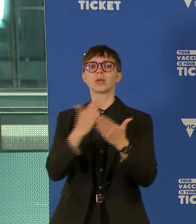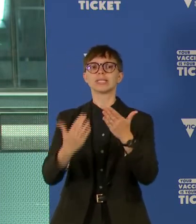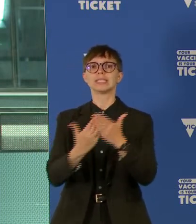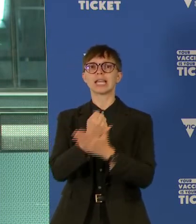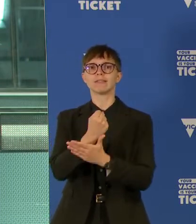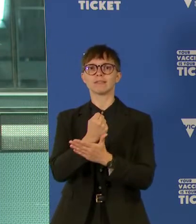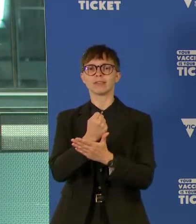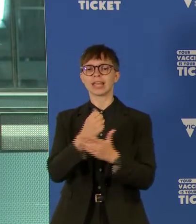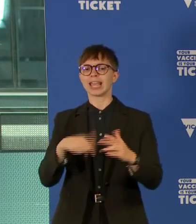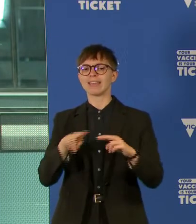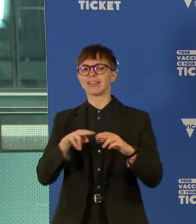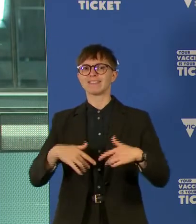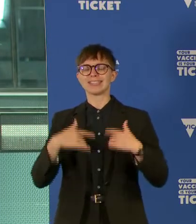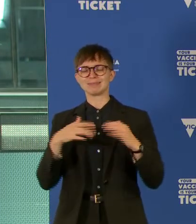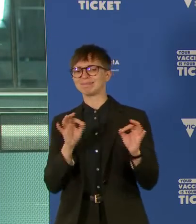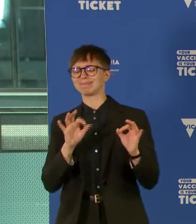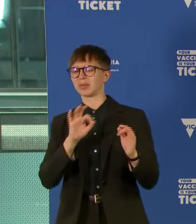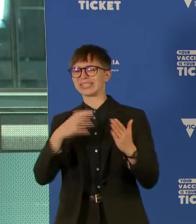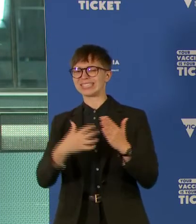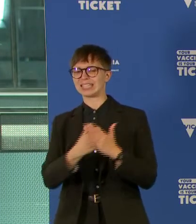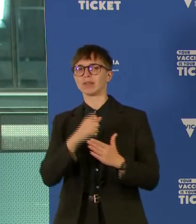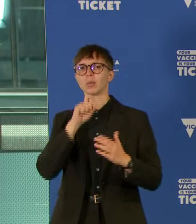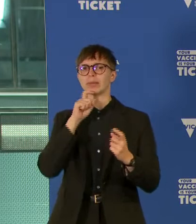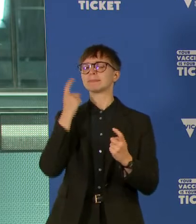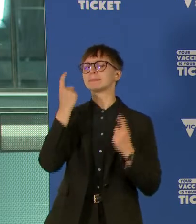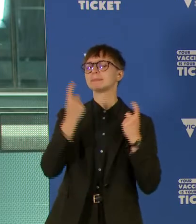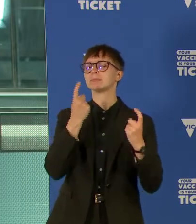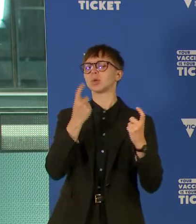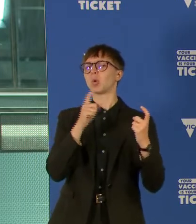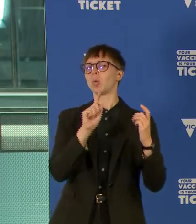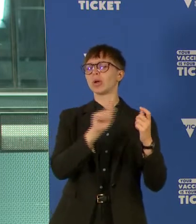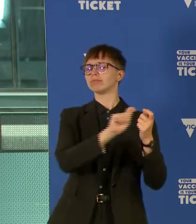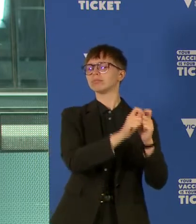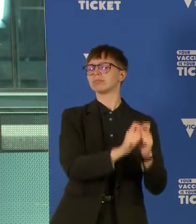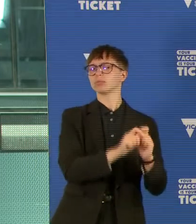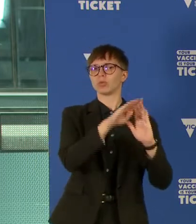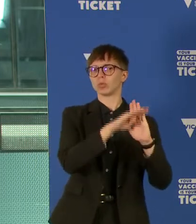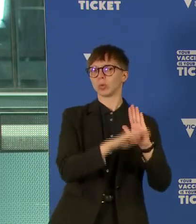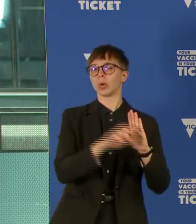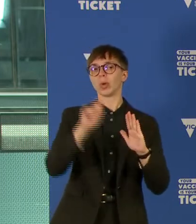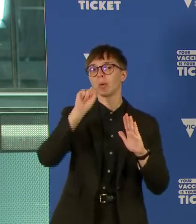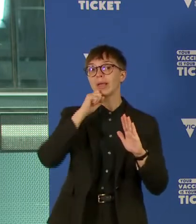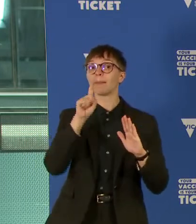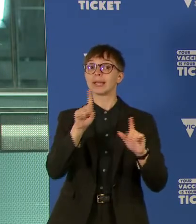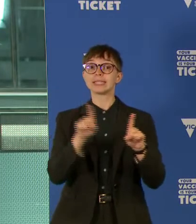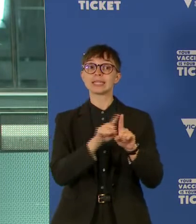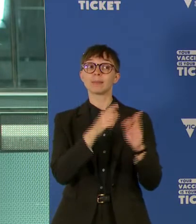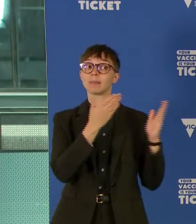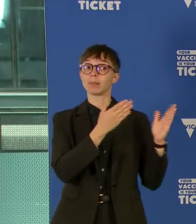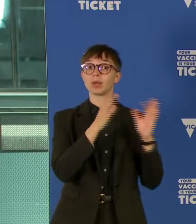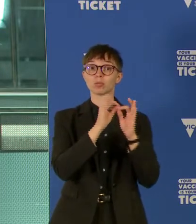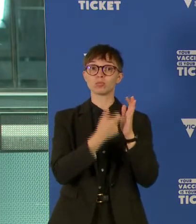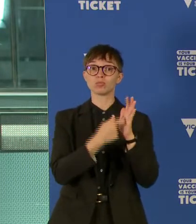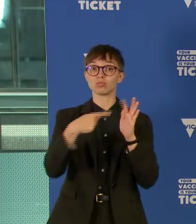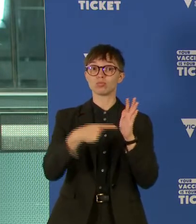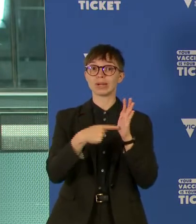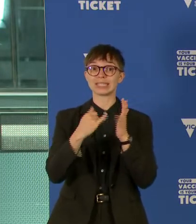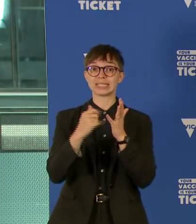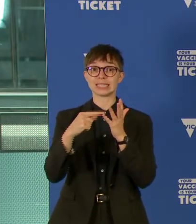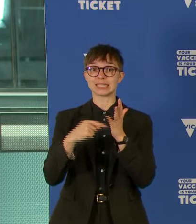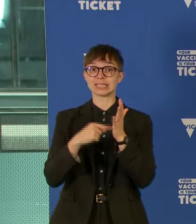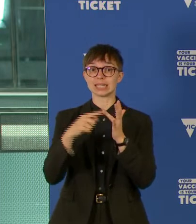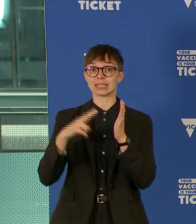through the winter. But as Brett said, there's still more that needs to be done in people coming forward to get those